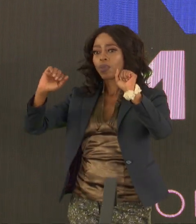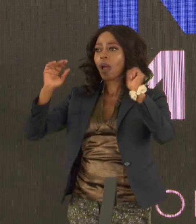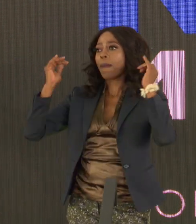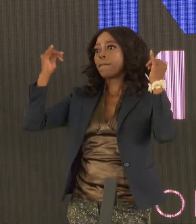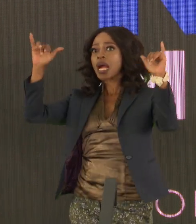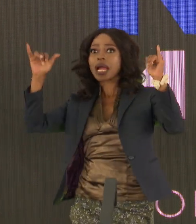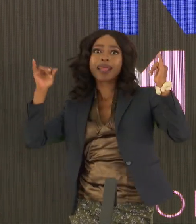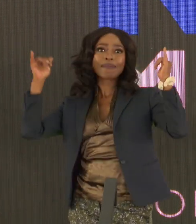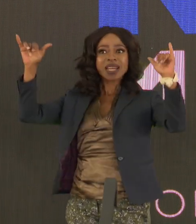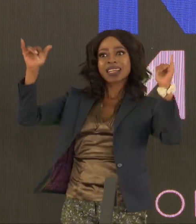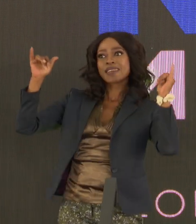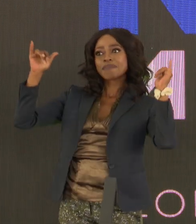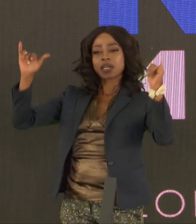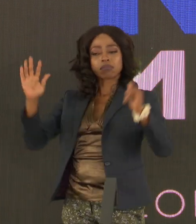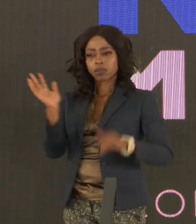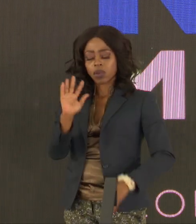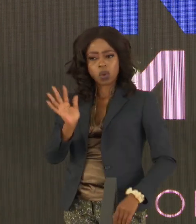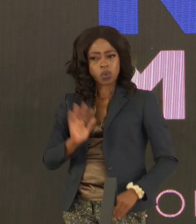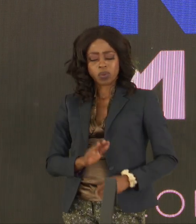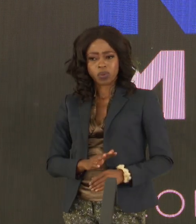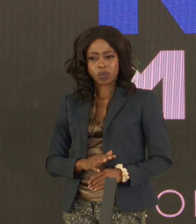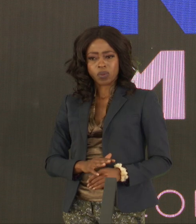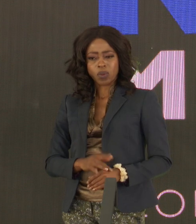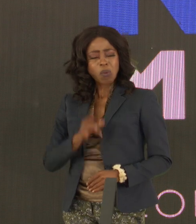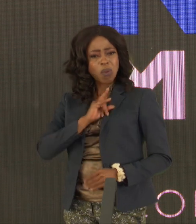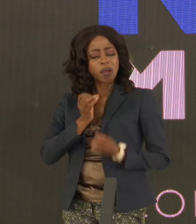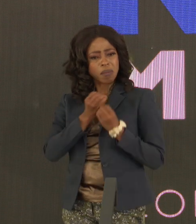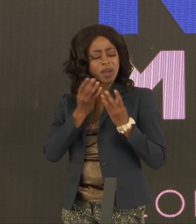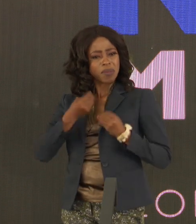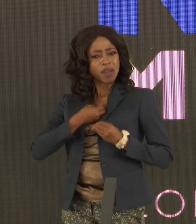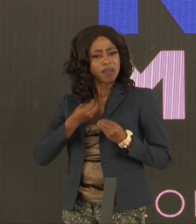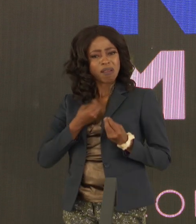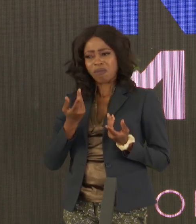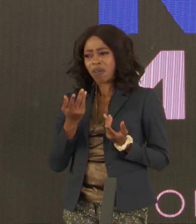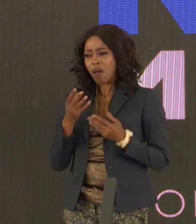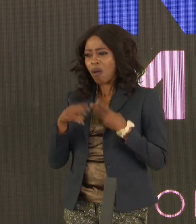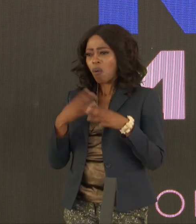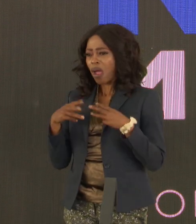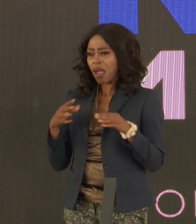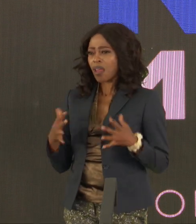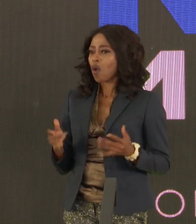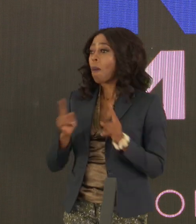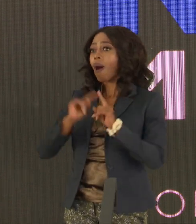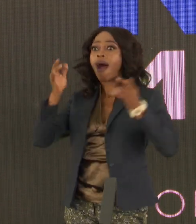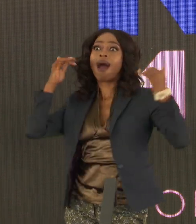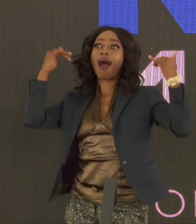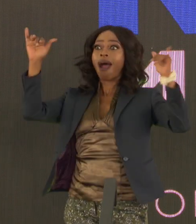parties. We can't have parties when so many young people don't have work.